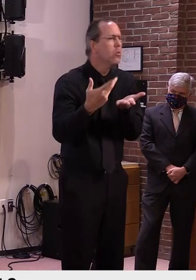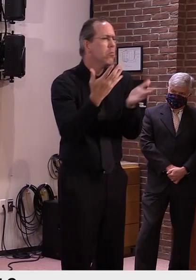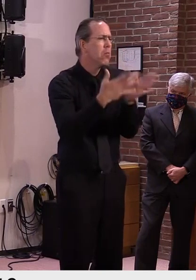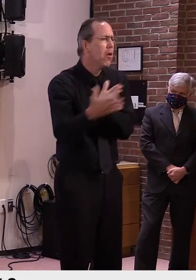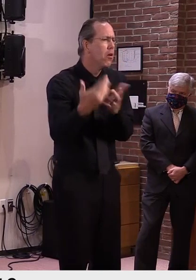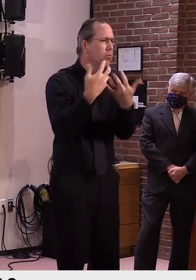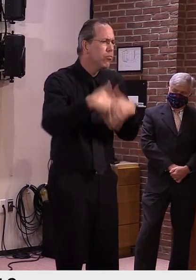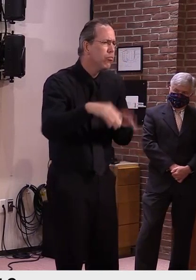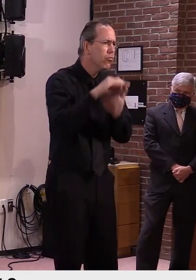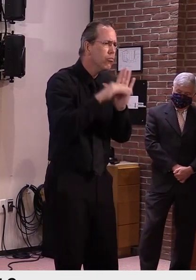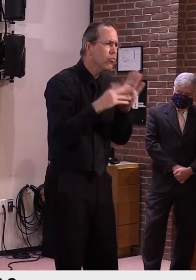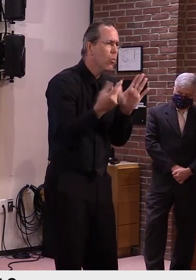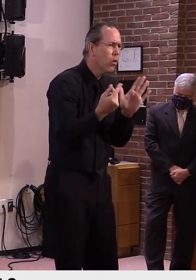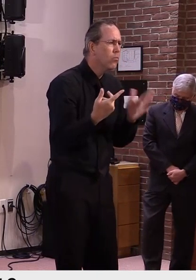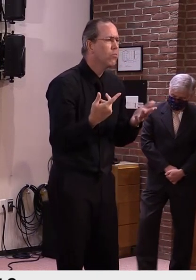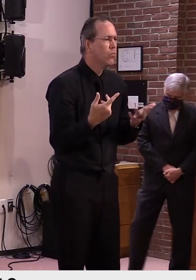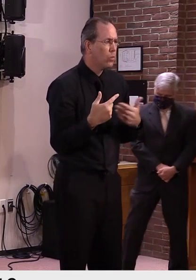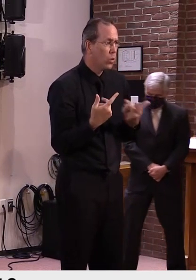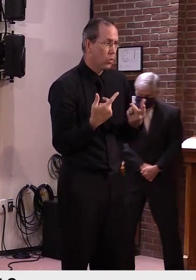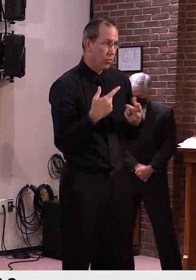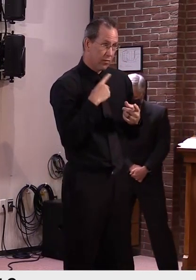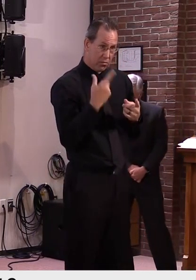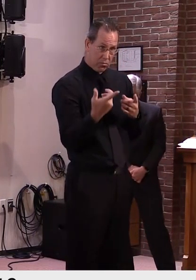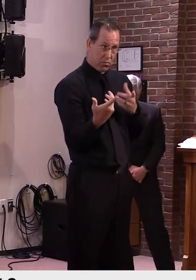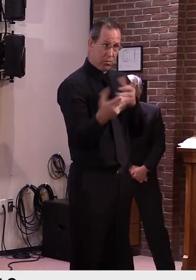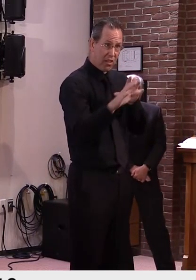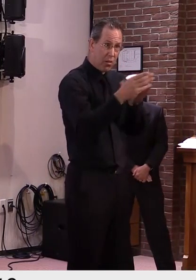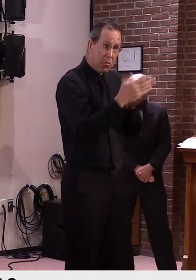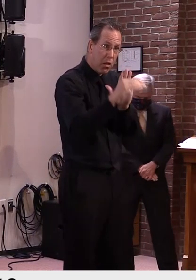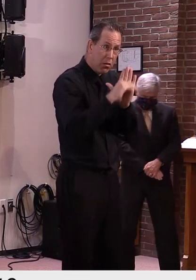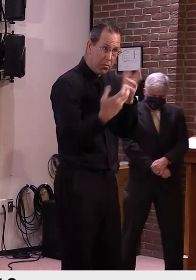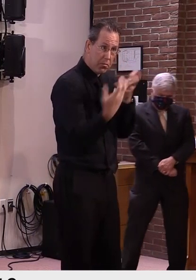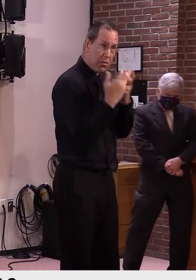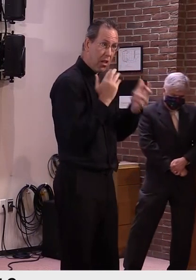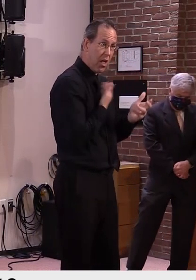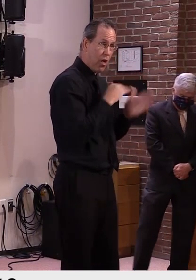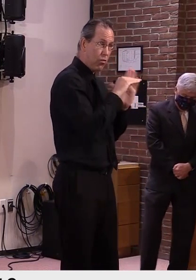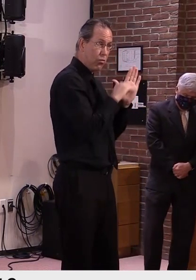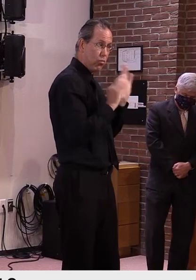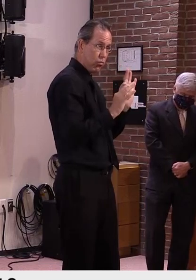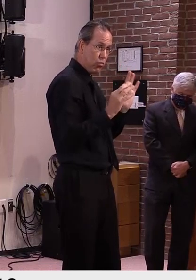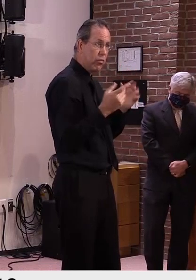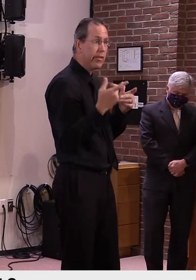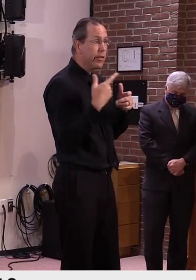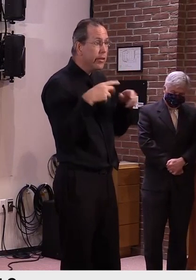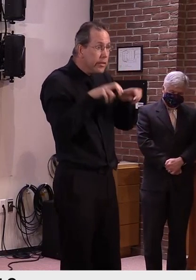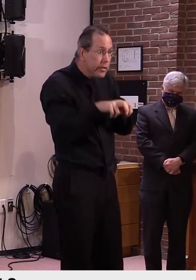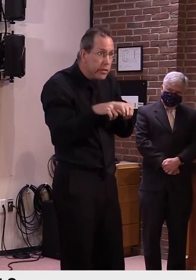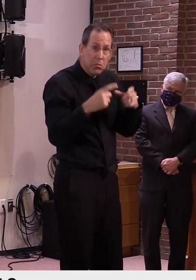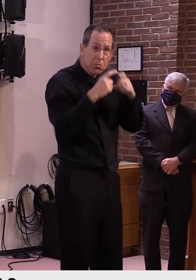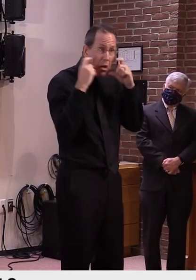the guidelines we have in place right now, keeping the 6-foot separation, wearing a mask, and so forth and so